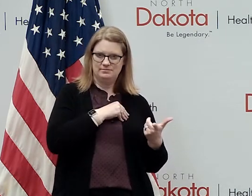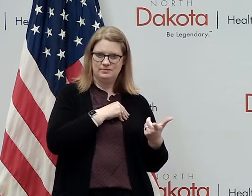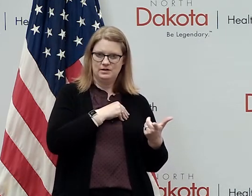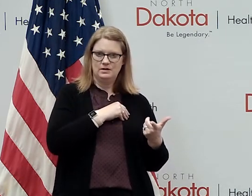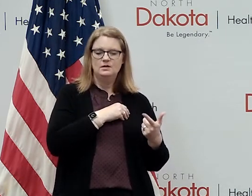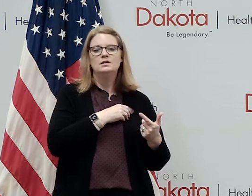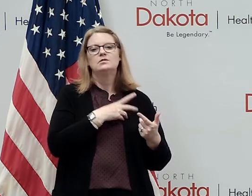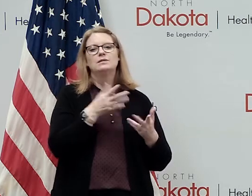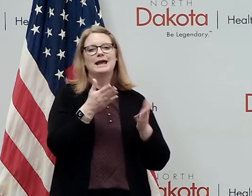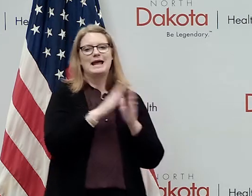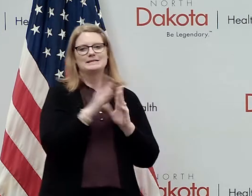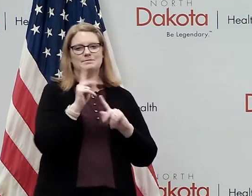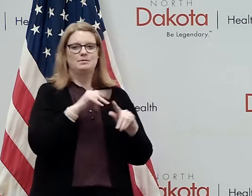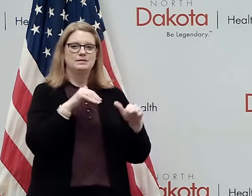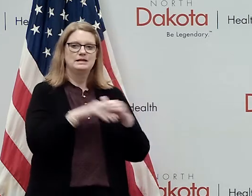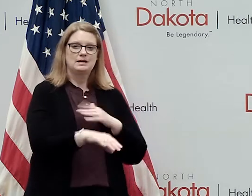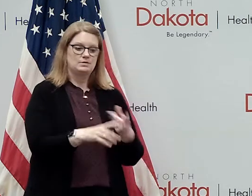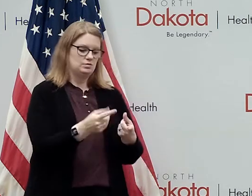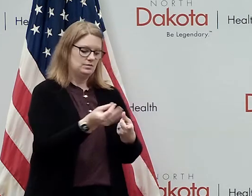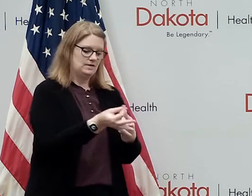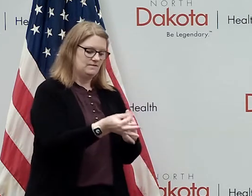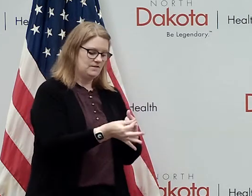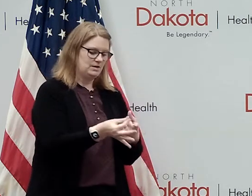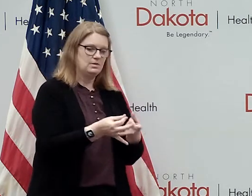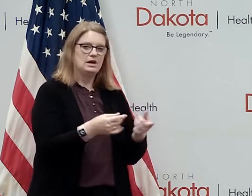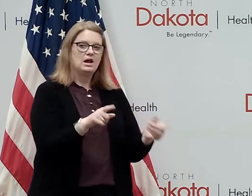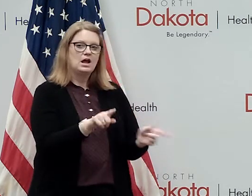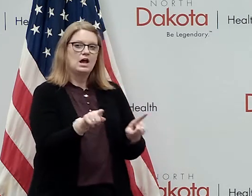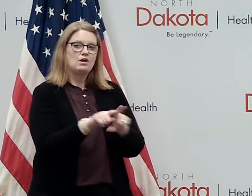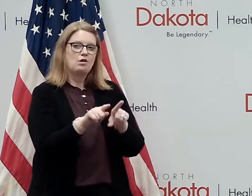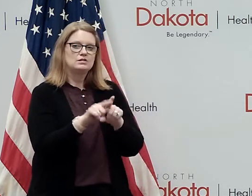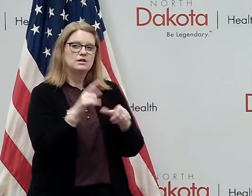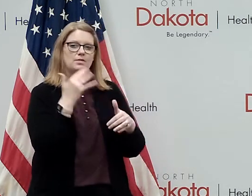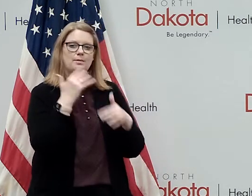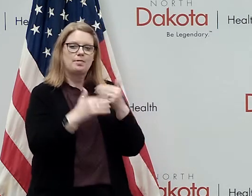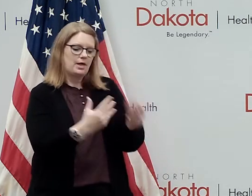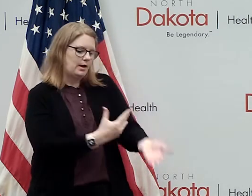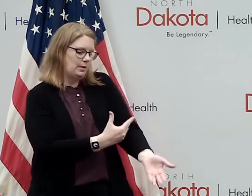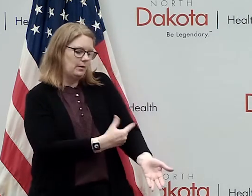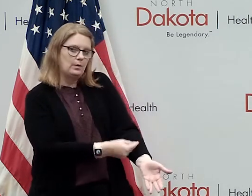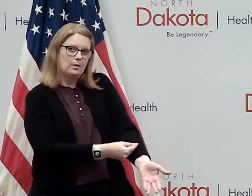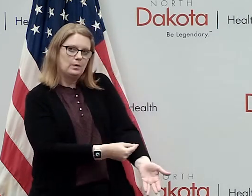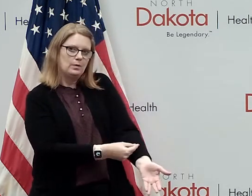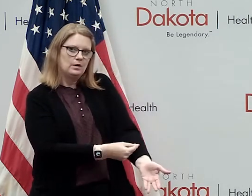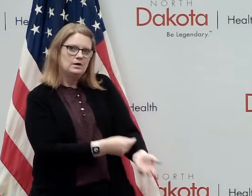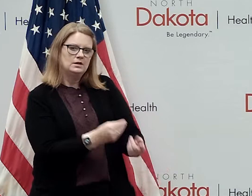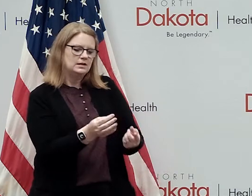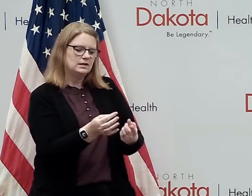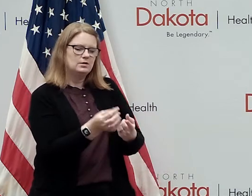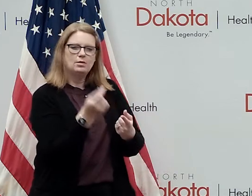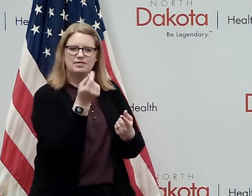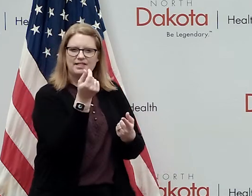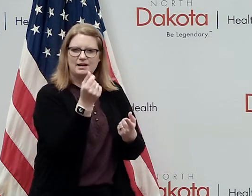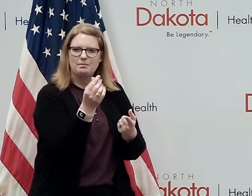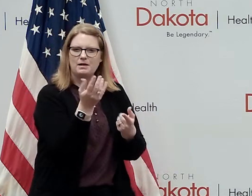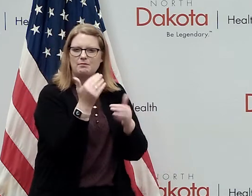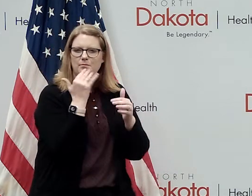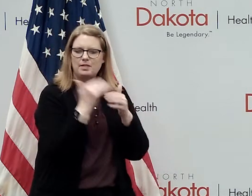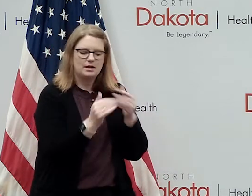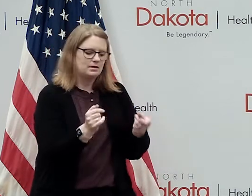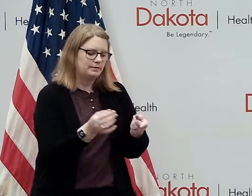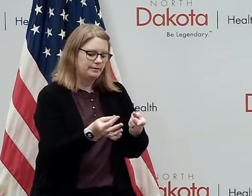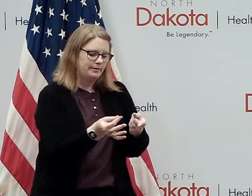and get a finger prick test and a full blood draw to make sure that the finger prick, where you take a little drop of blood, you put it on a